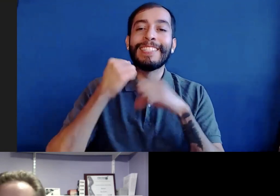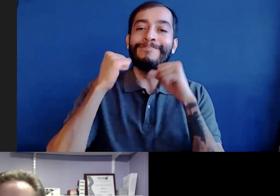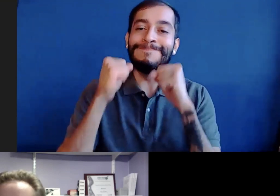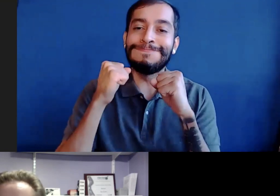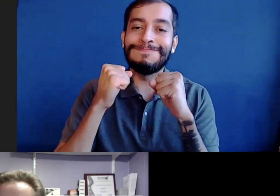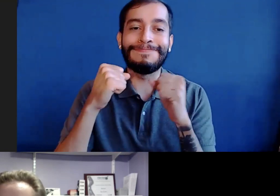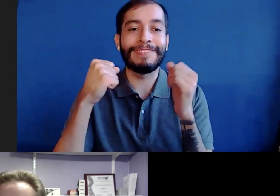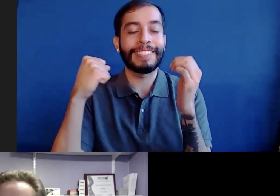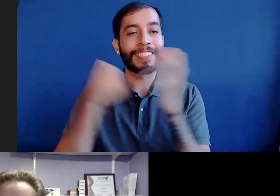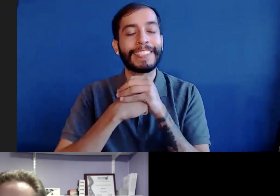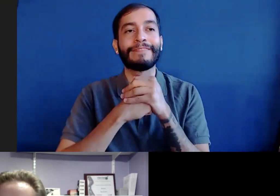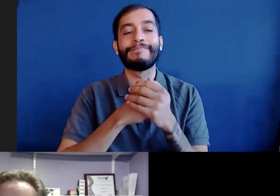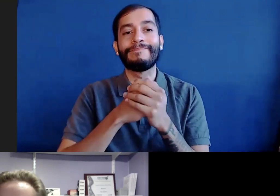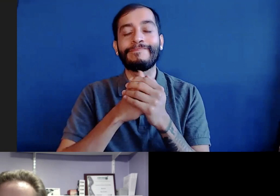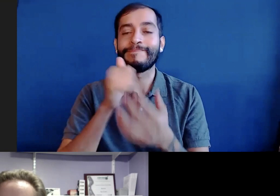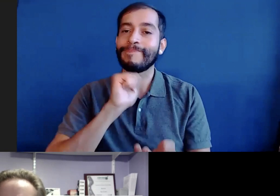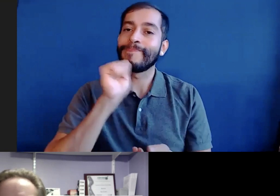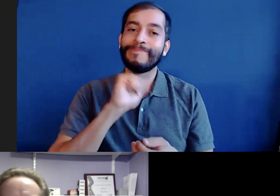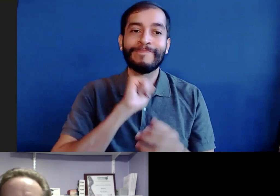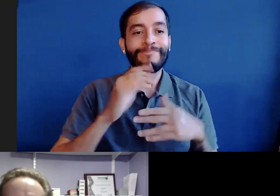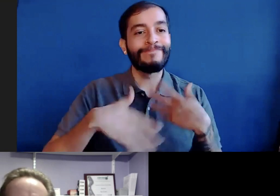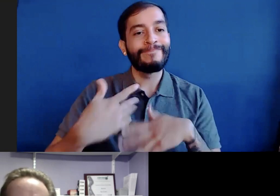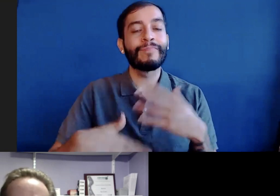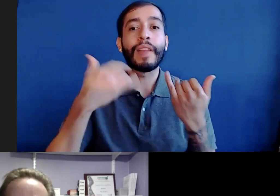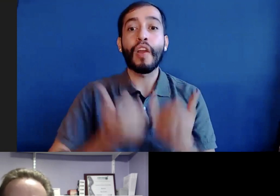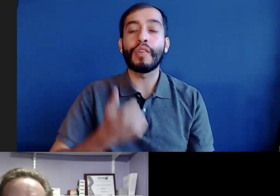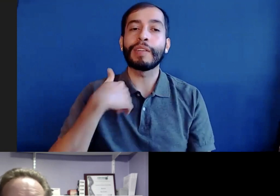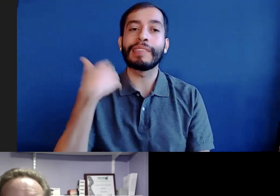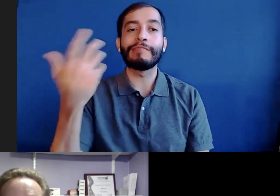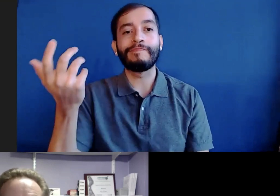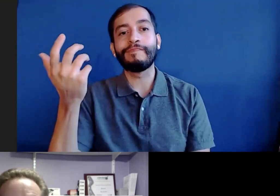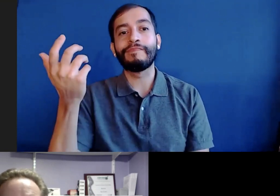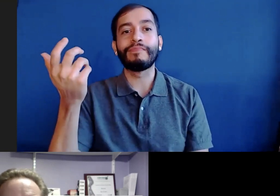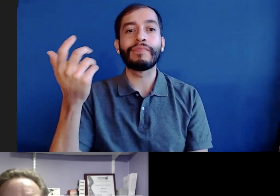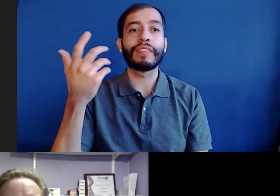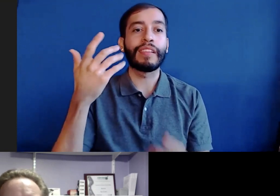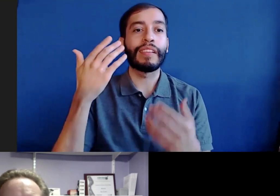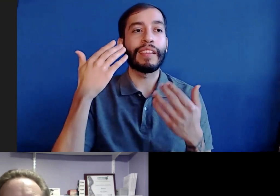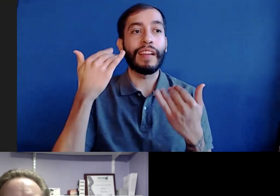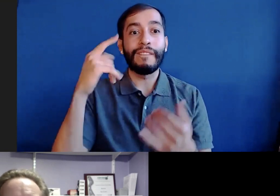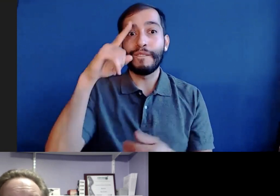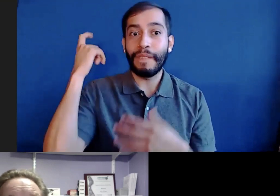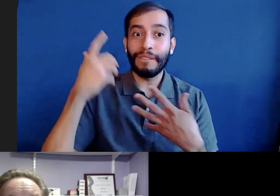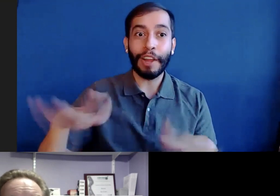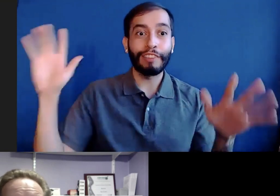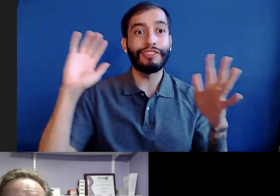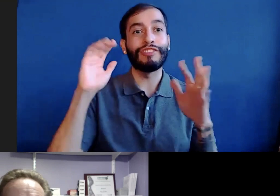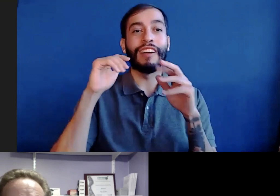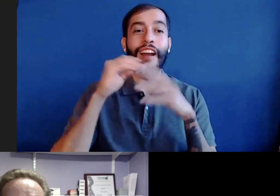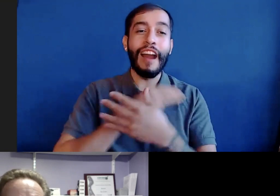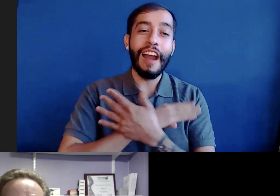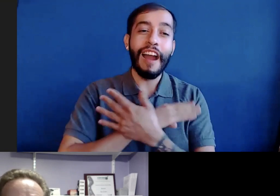In the meantime, after a whole summer of working on Zoom, we've had about 4 sessions